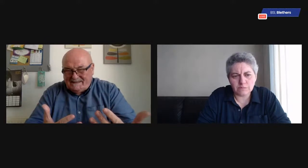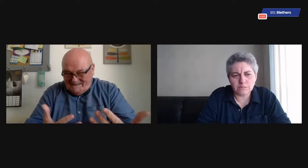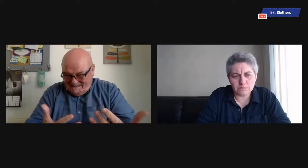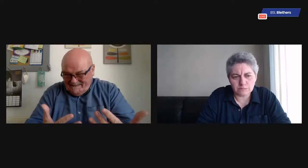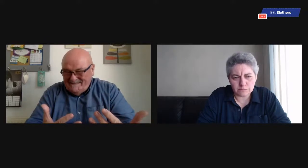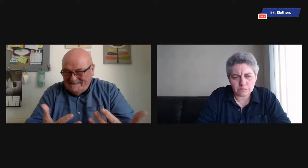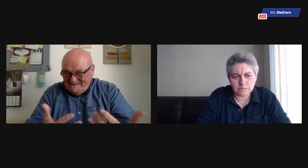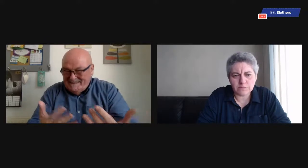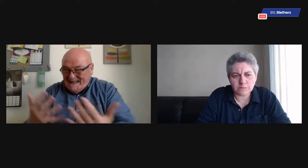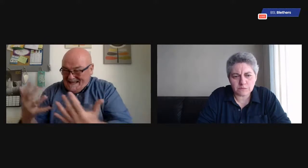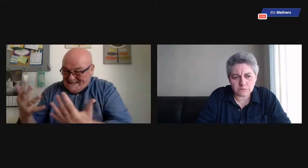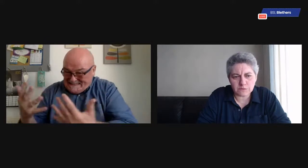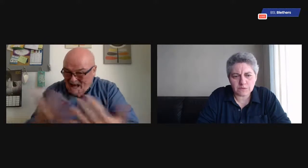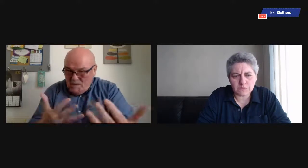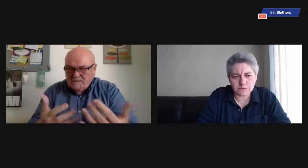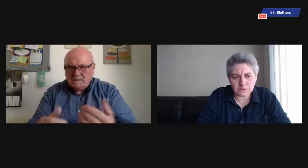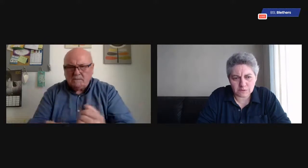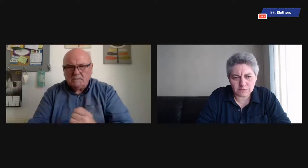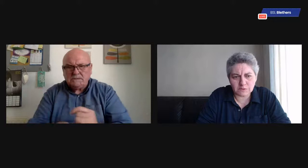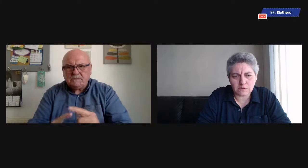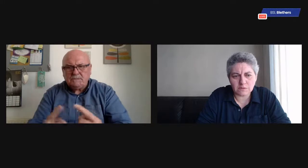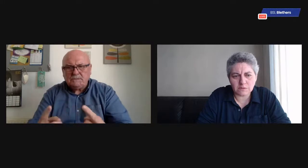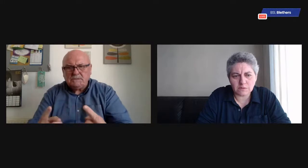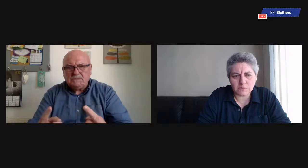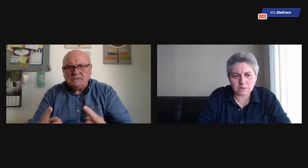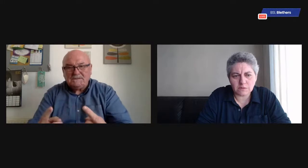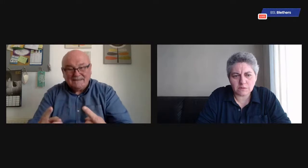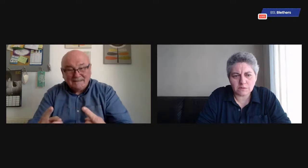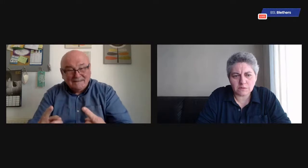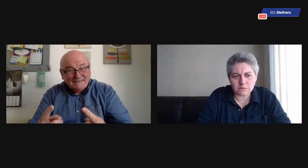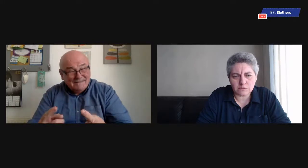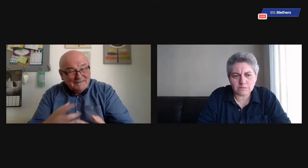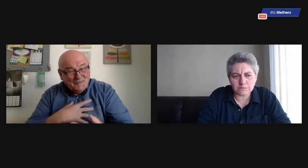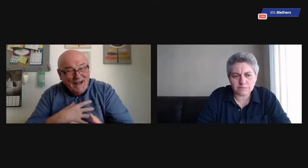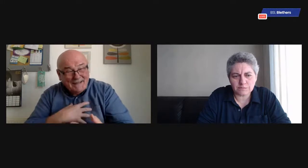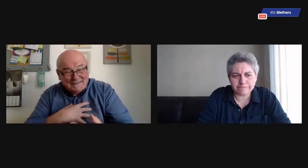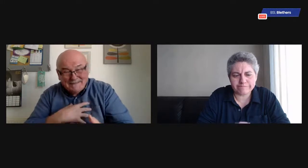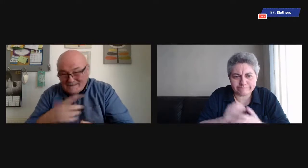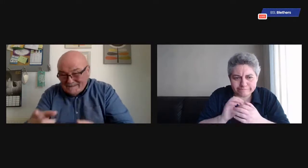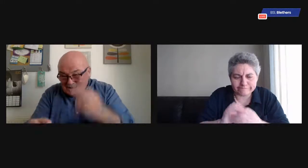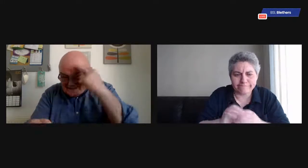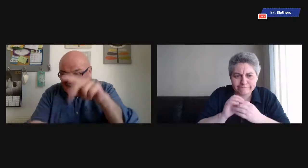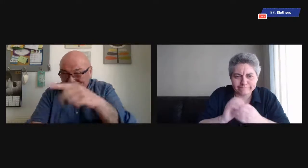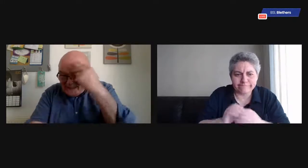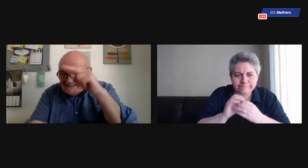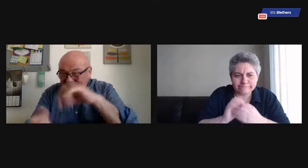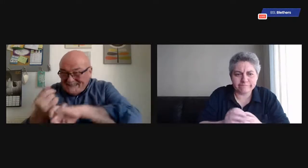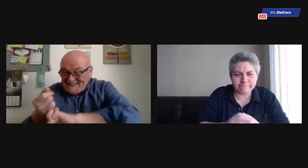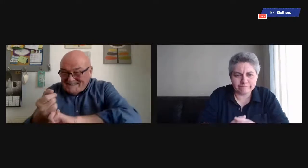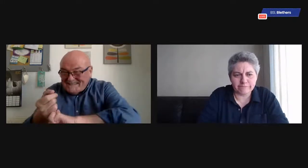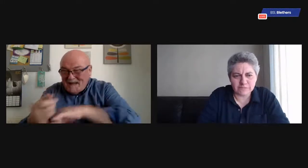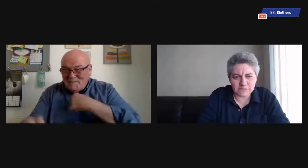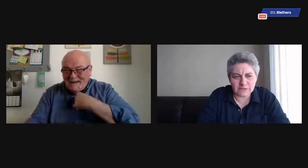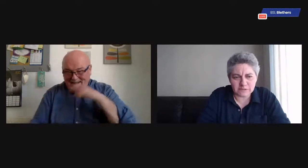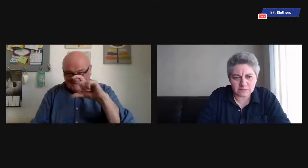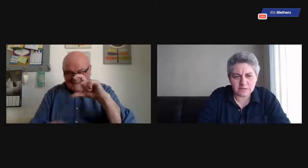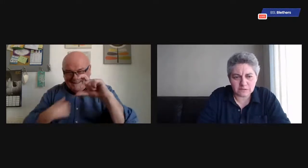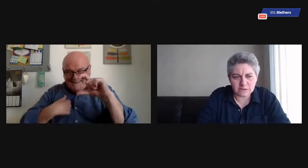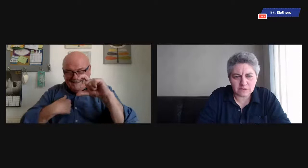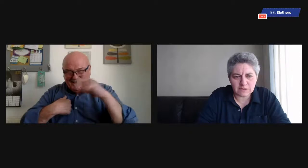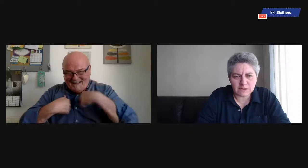weeks. We should meet. And it's 10 weeks and it does make a difference. You would be